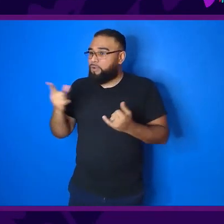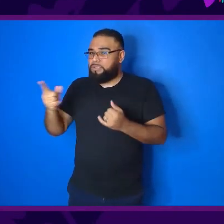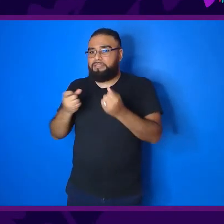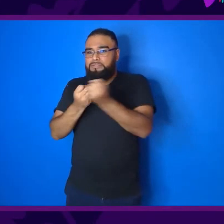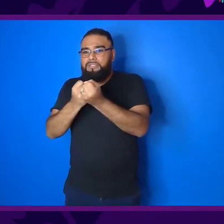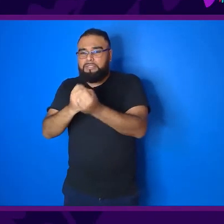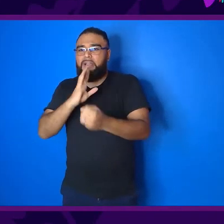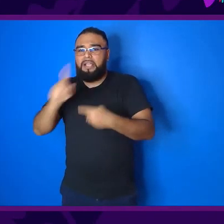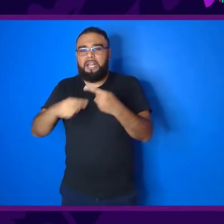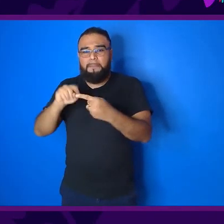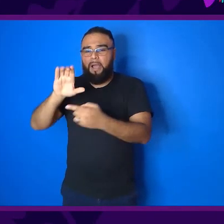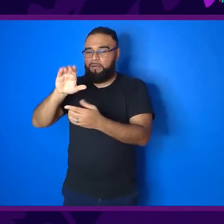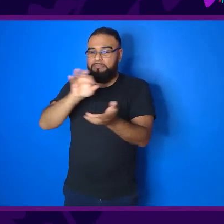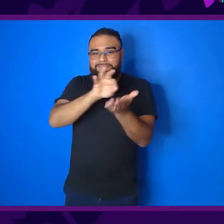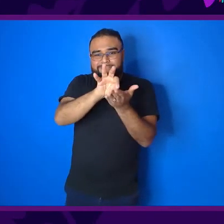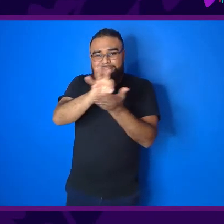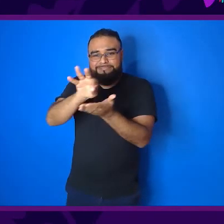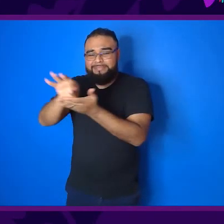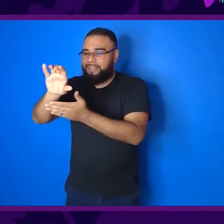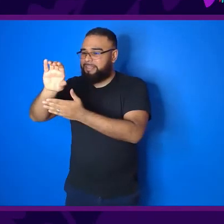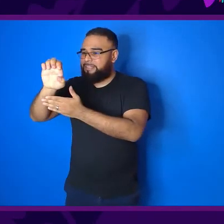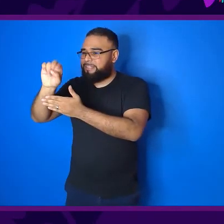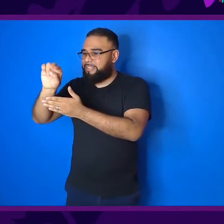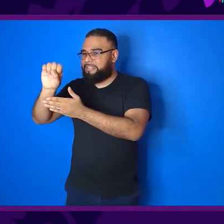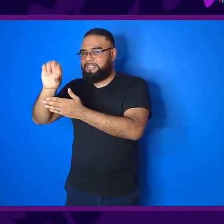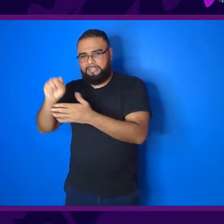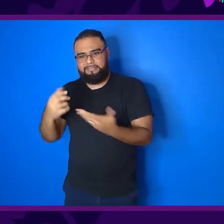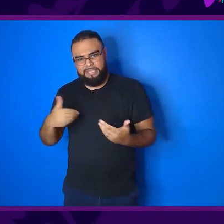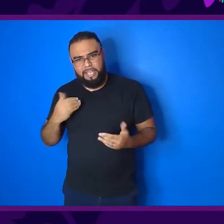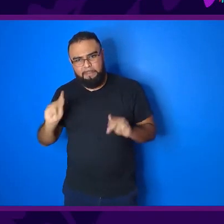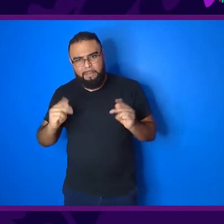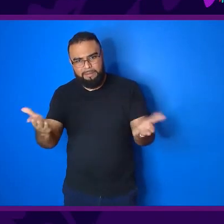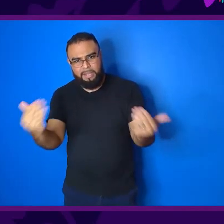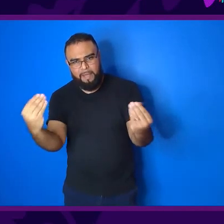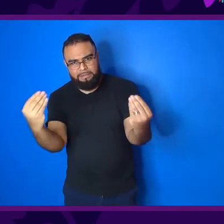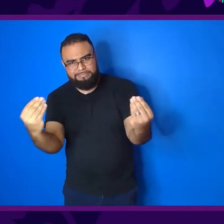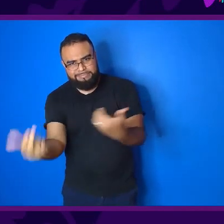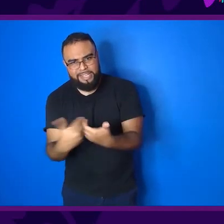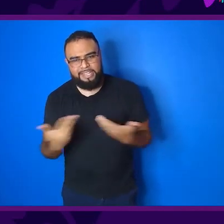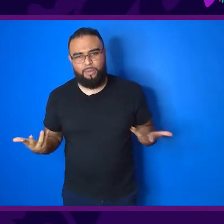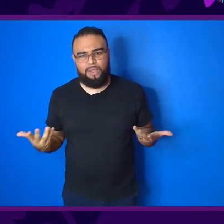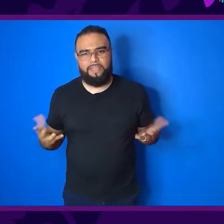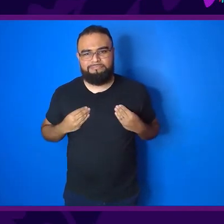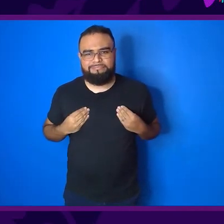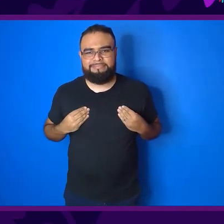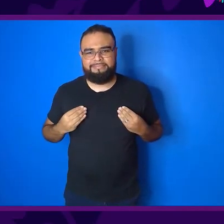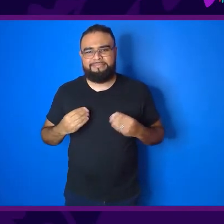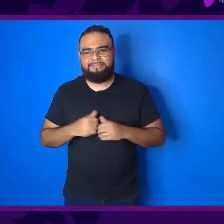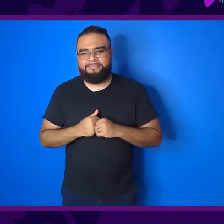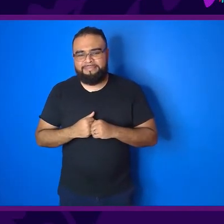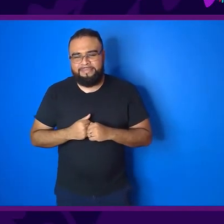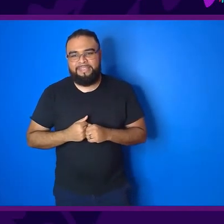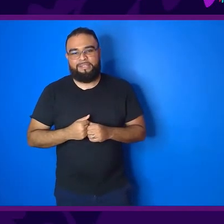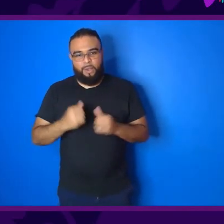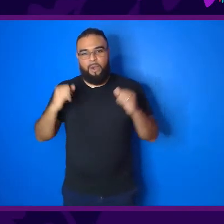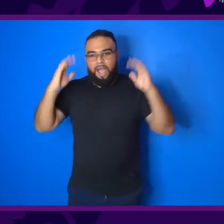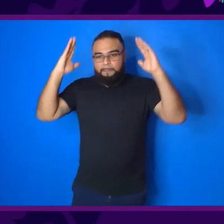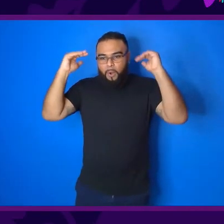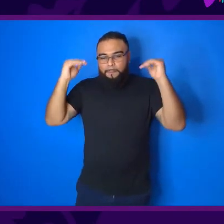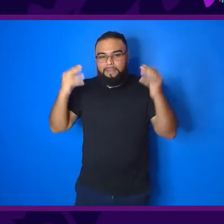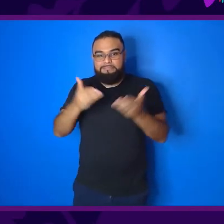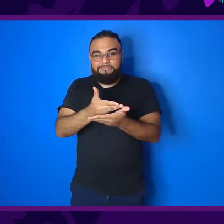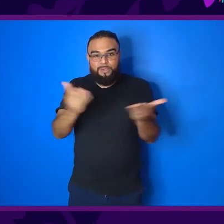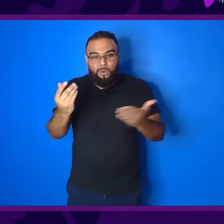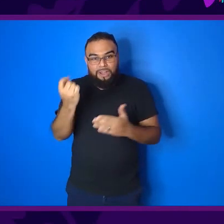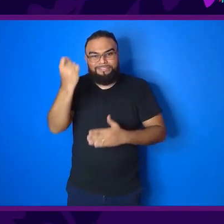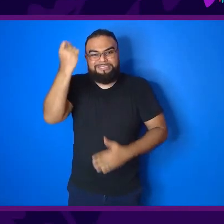Come on, you better get with it. Dolores is out there leading on helping you to understand that if we want the resources to